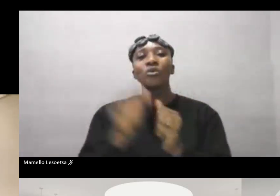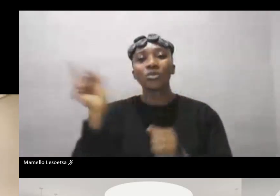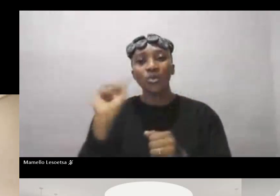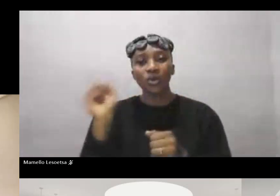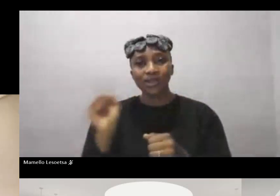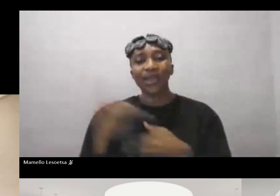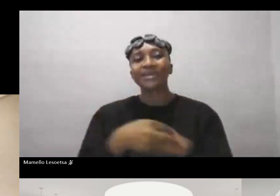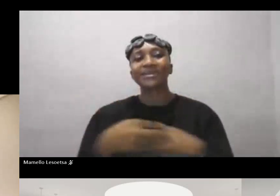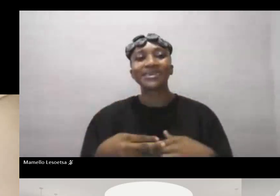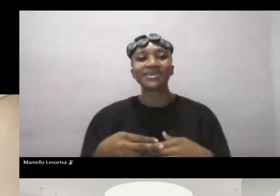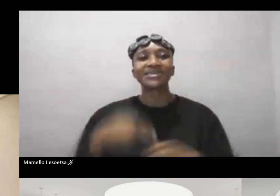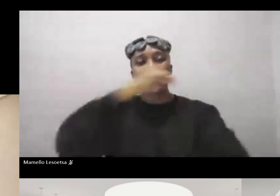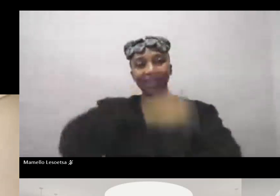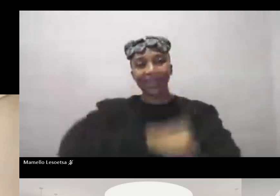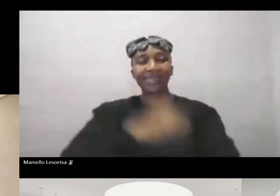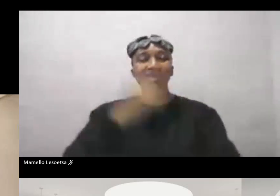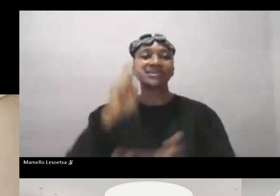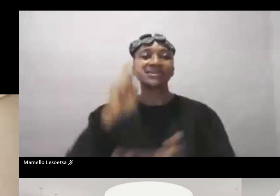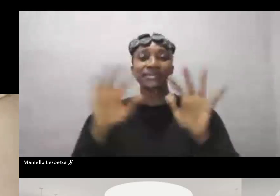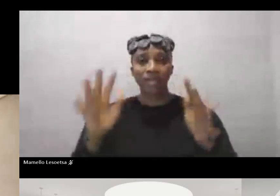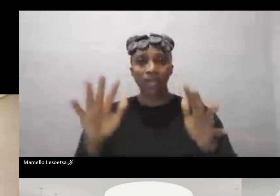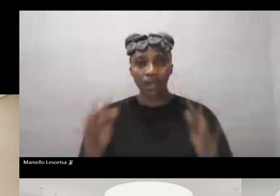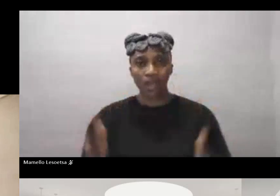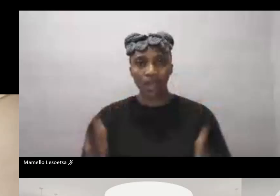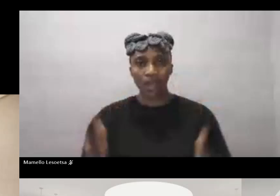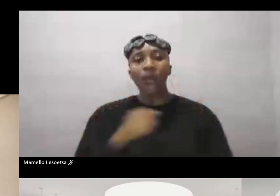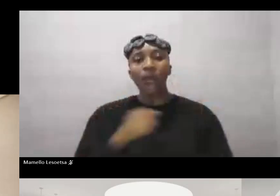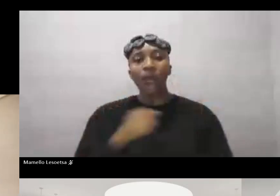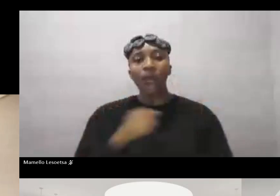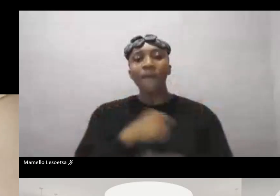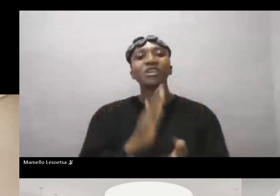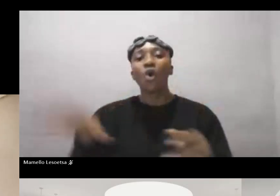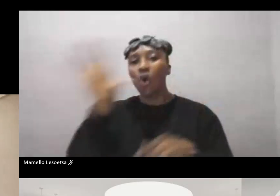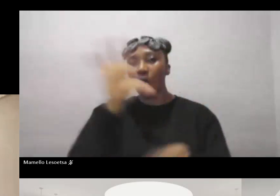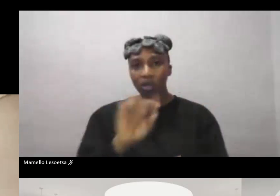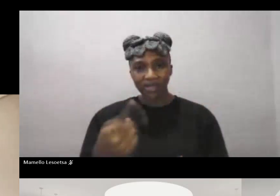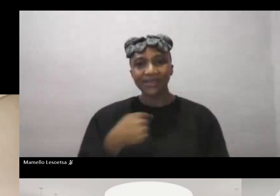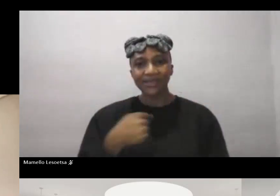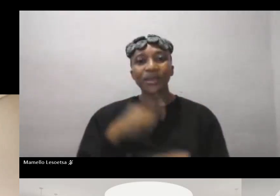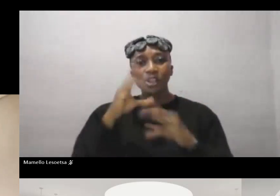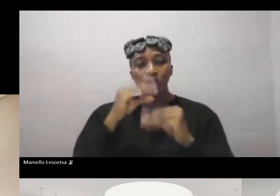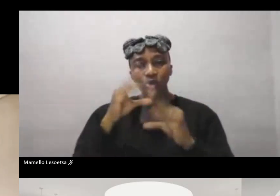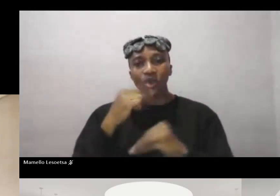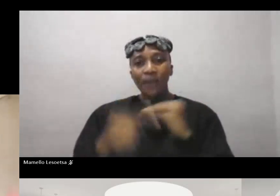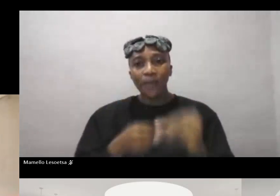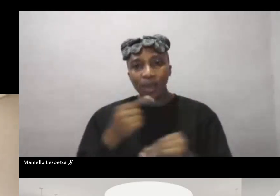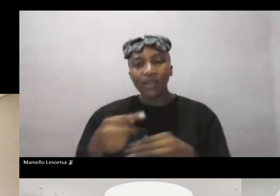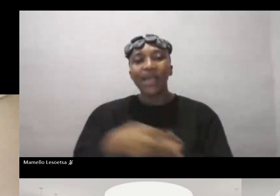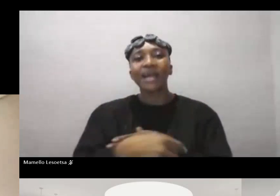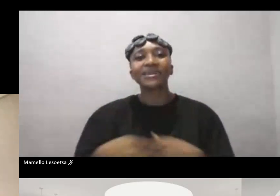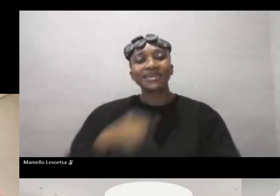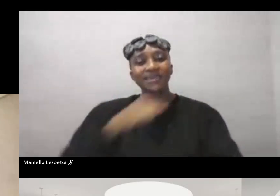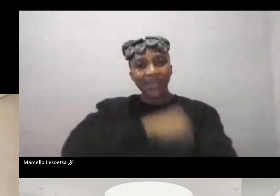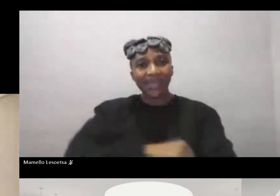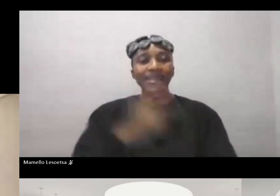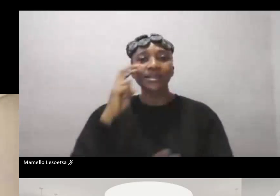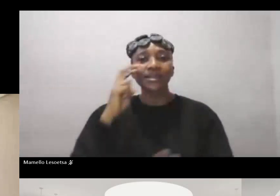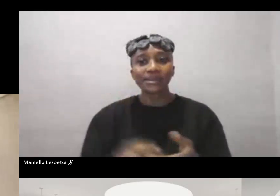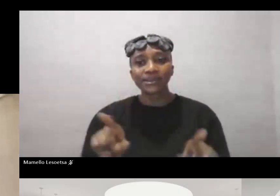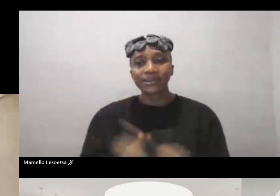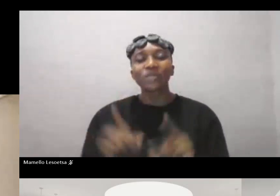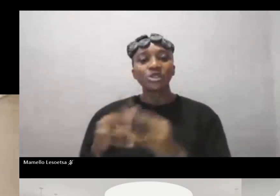needs, making sure, so all those things that I spoke about, addressing the learner needs. When you're addressing the learner needs, what are the solutions in terms of